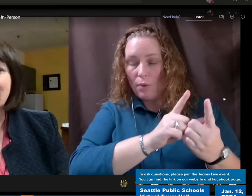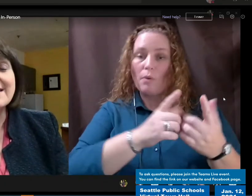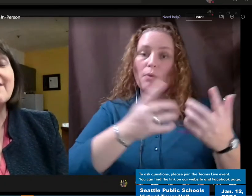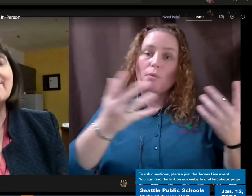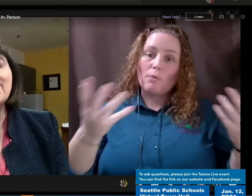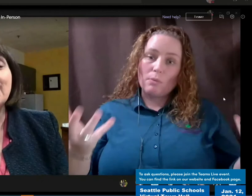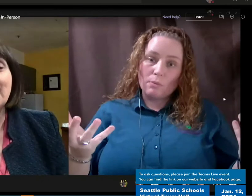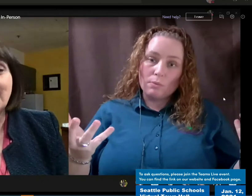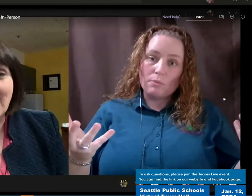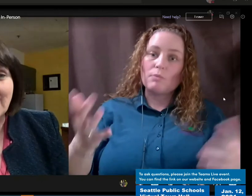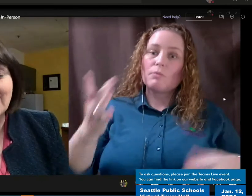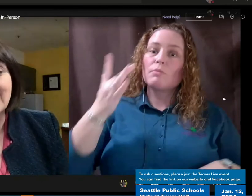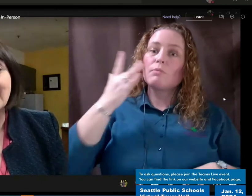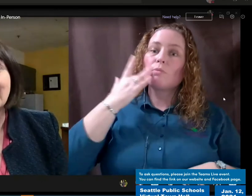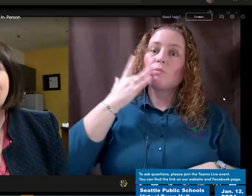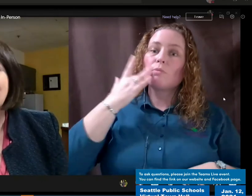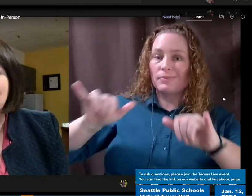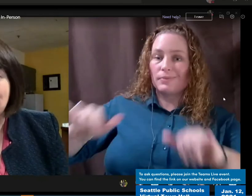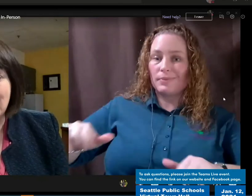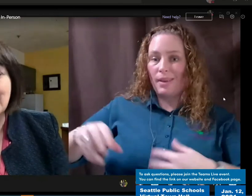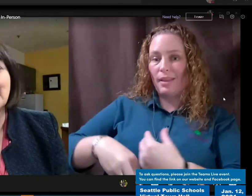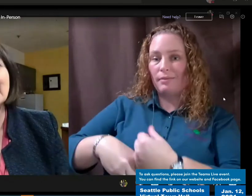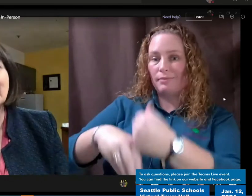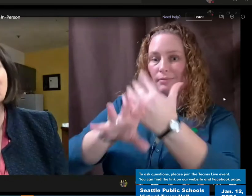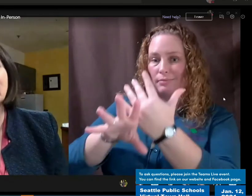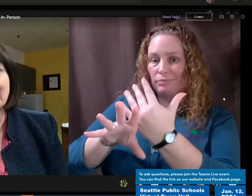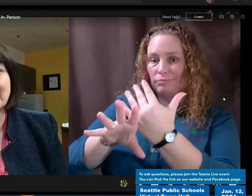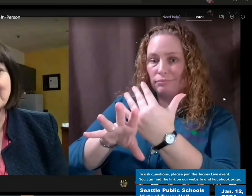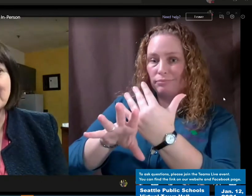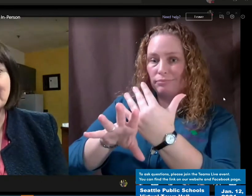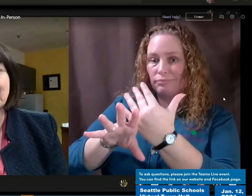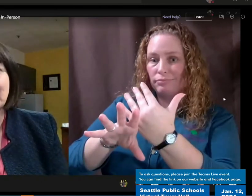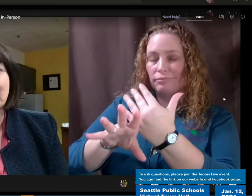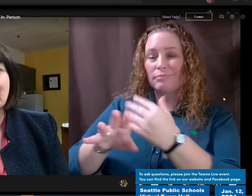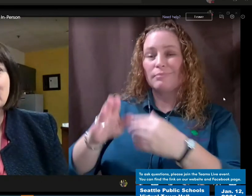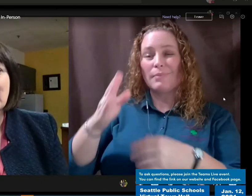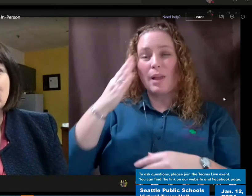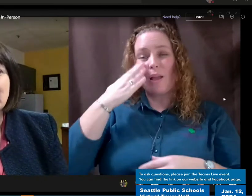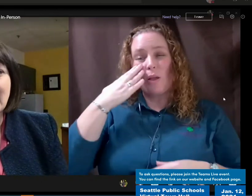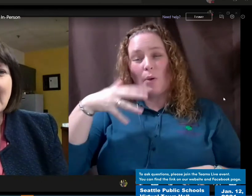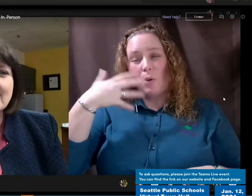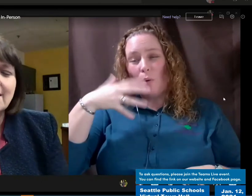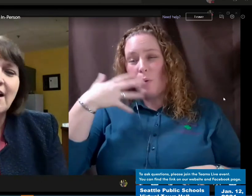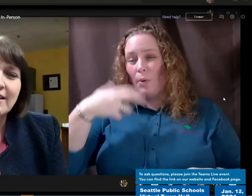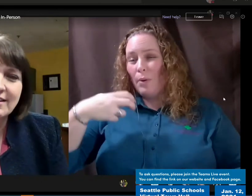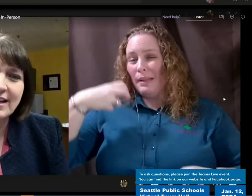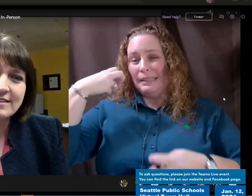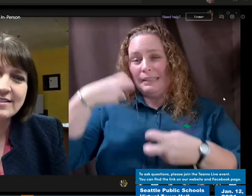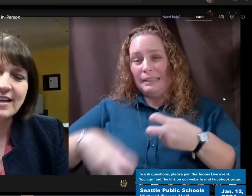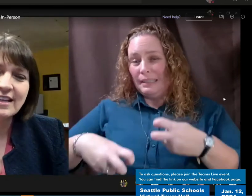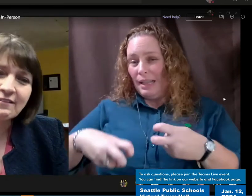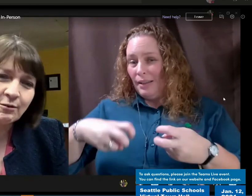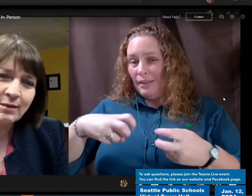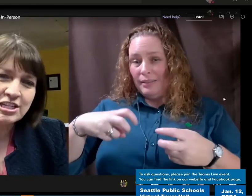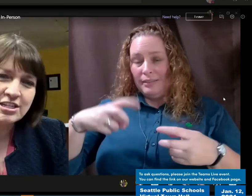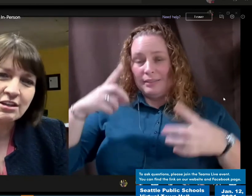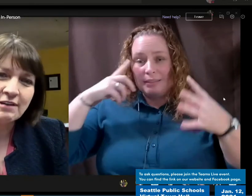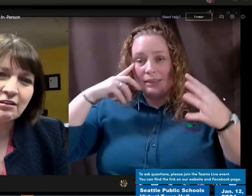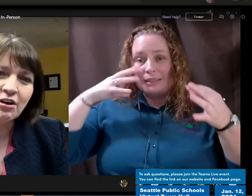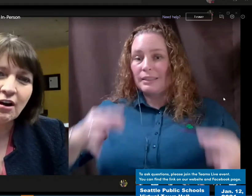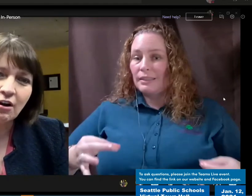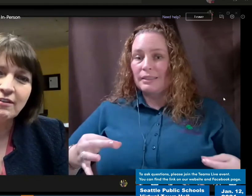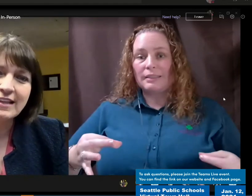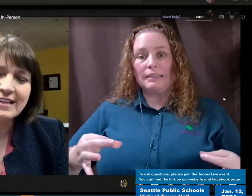this is a very incredibly difficult decision, especially as the context and information